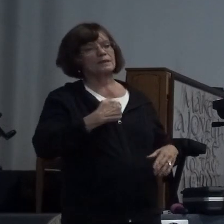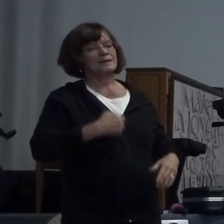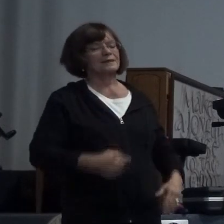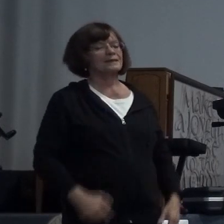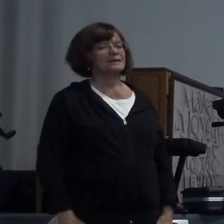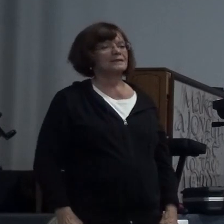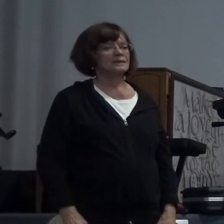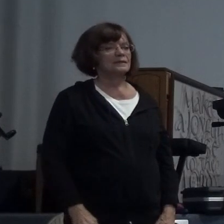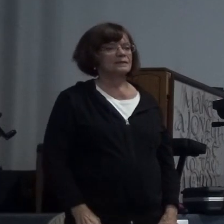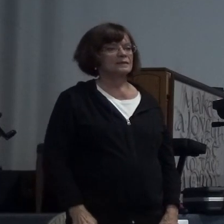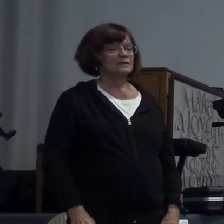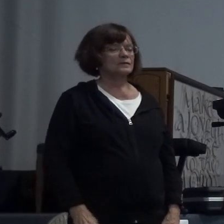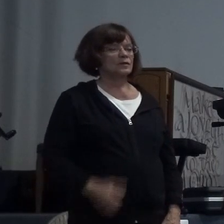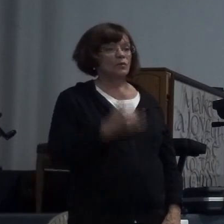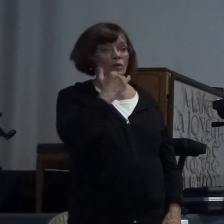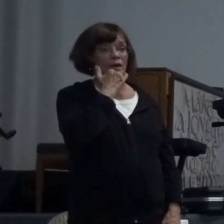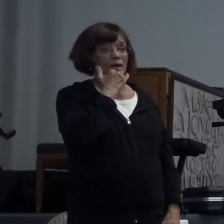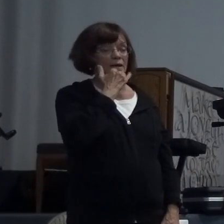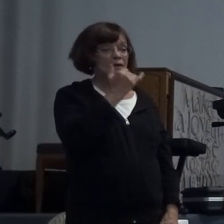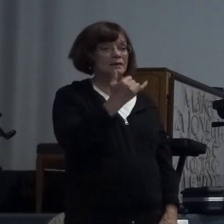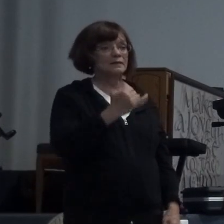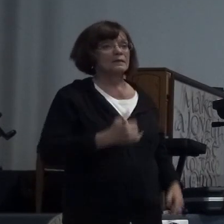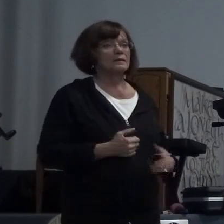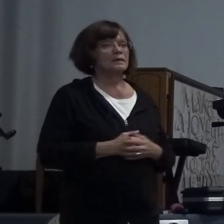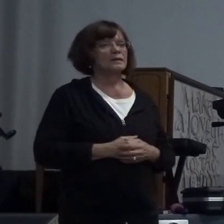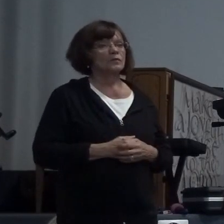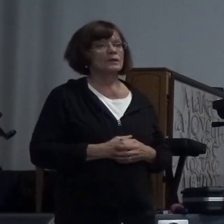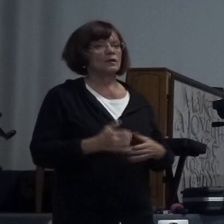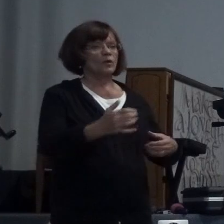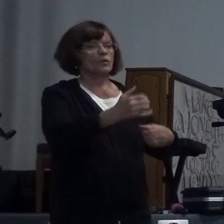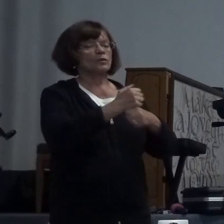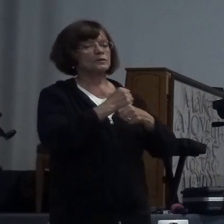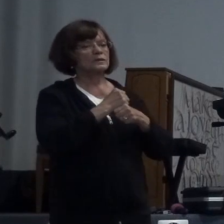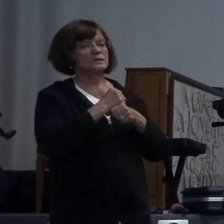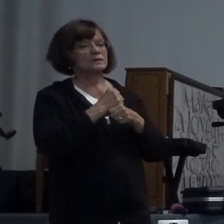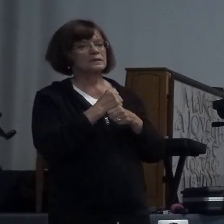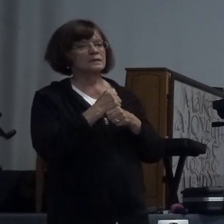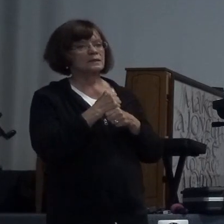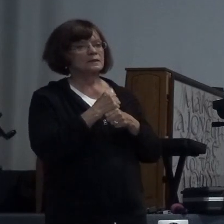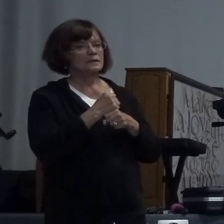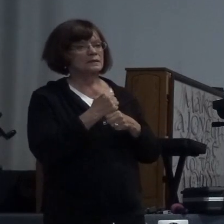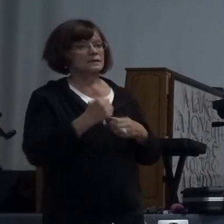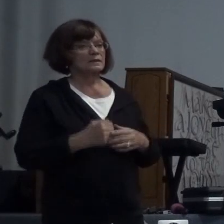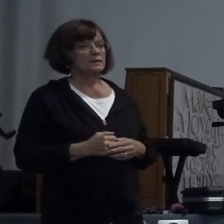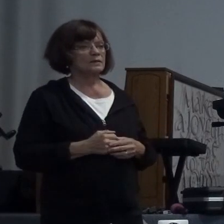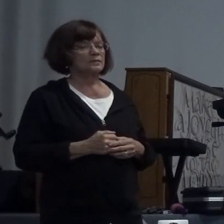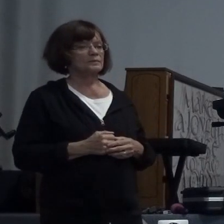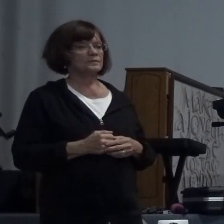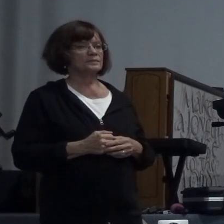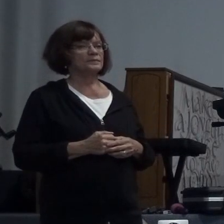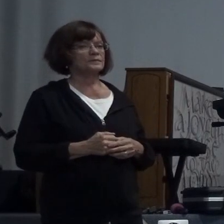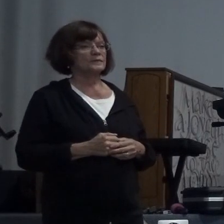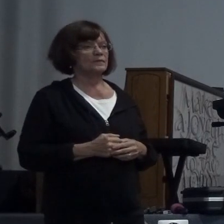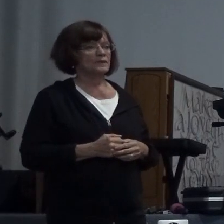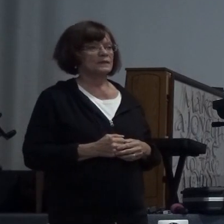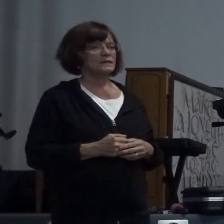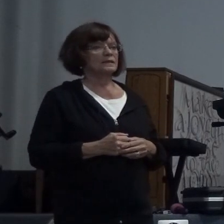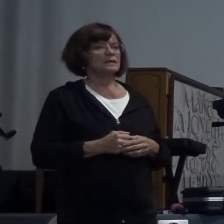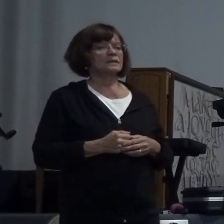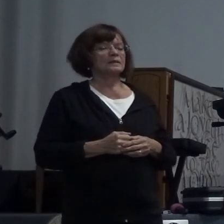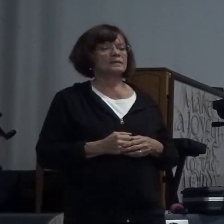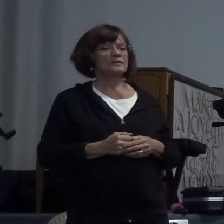So why would we hold a grudge? It's the same thing. It's unforgiveness. causes